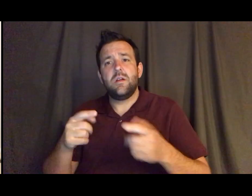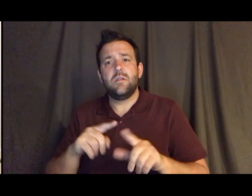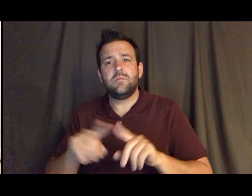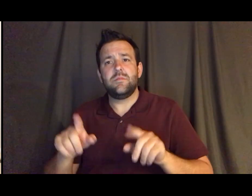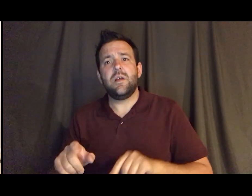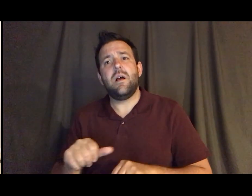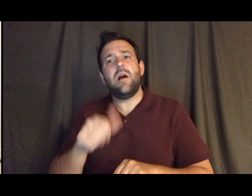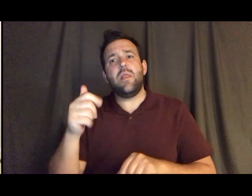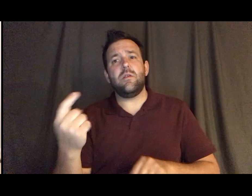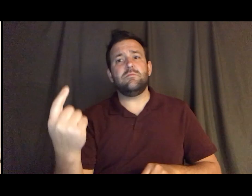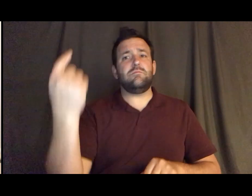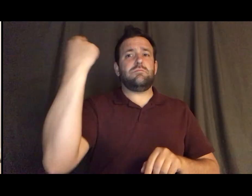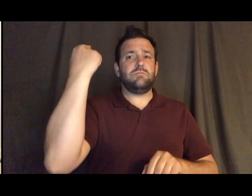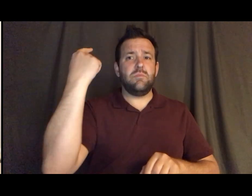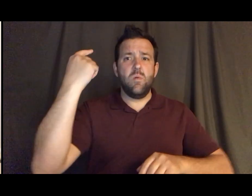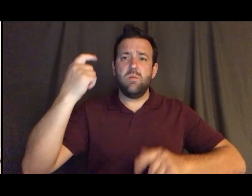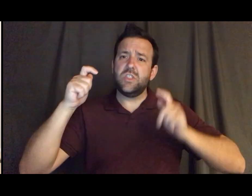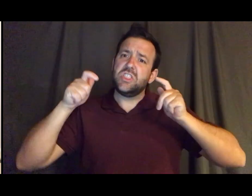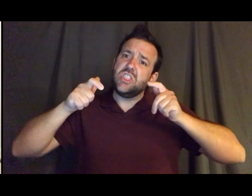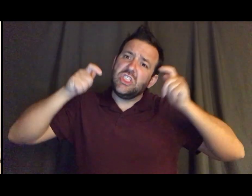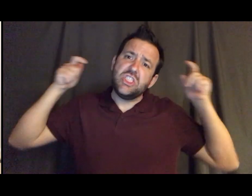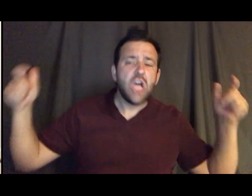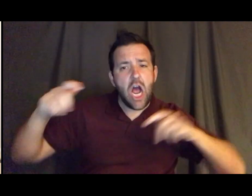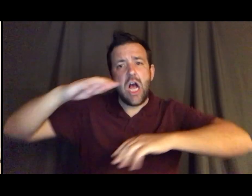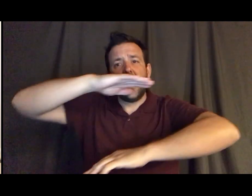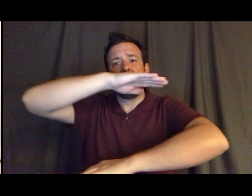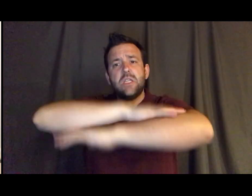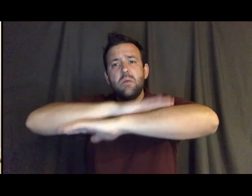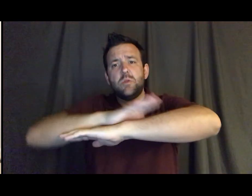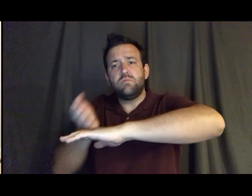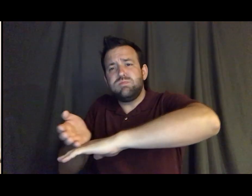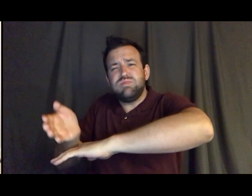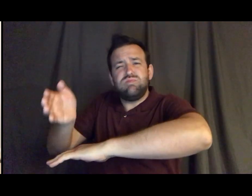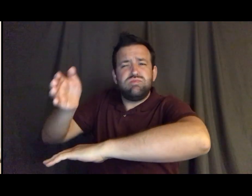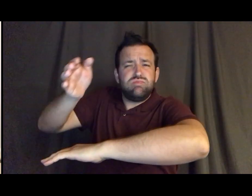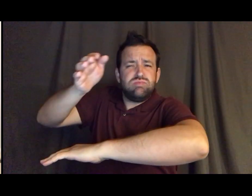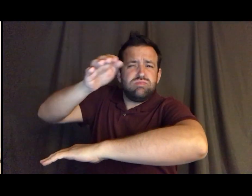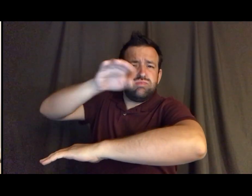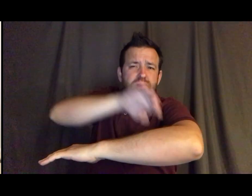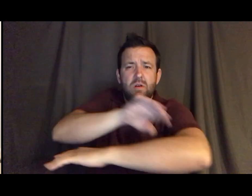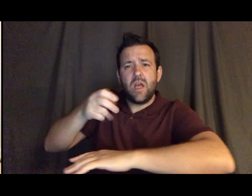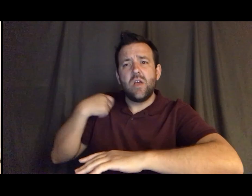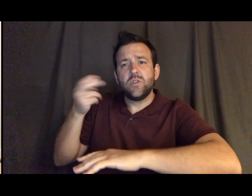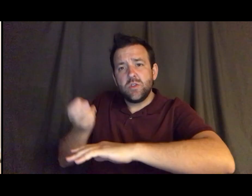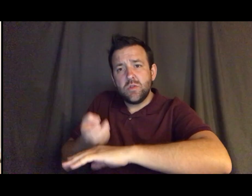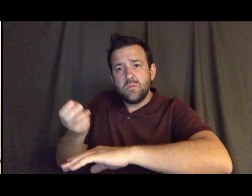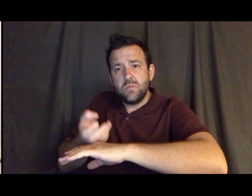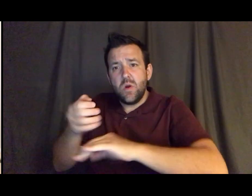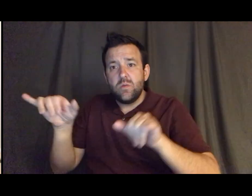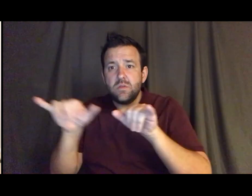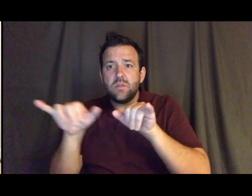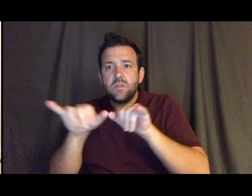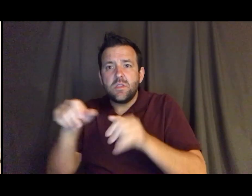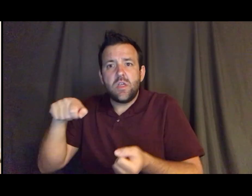a spoon as big as a shovel, a fork as big as a pitchfork, and a knife